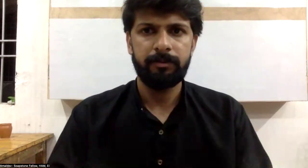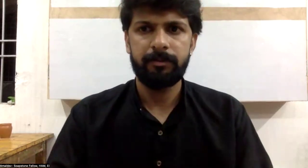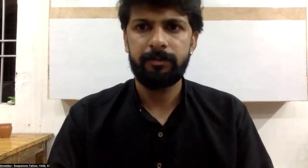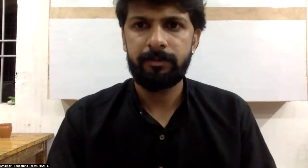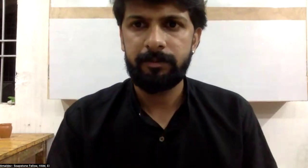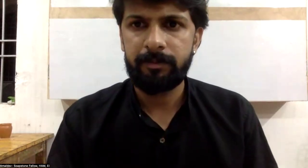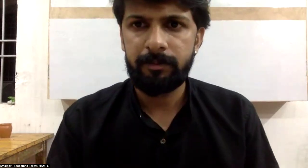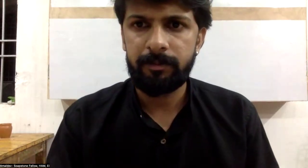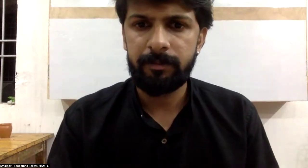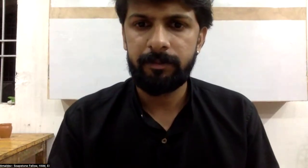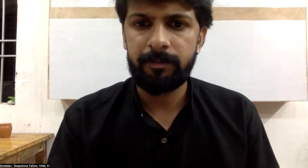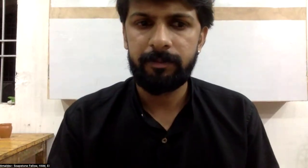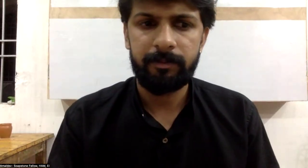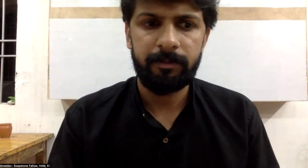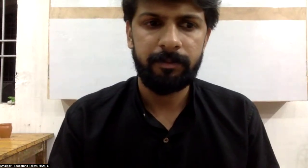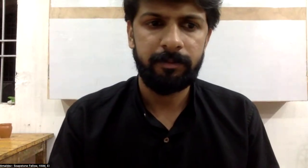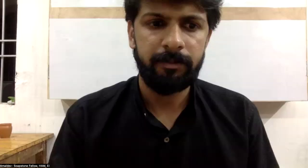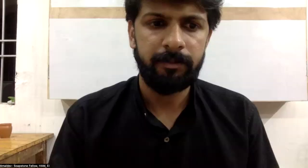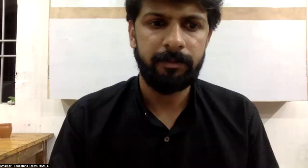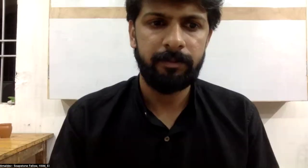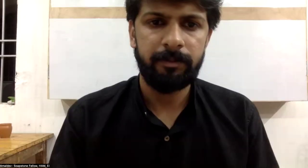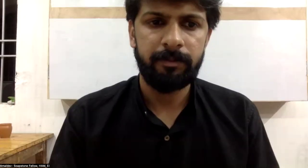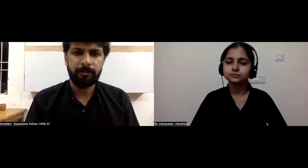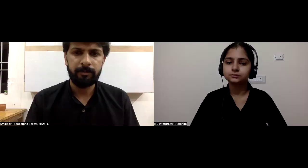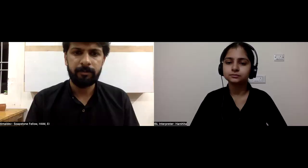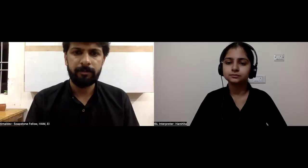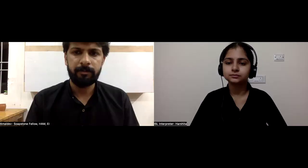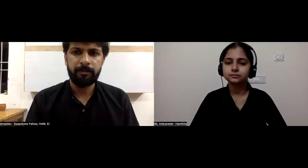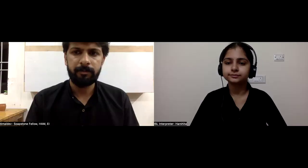Could we have Amar Jain here?